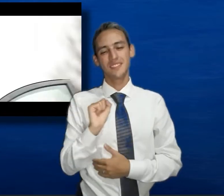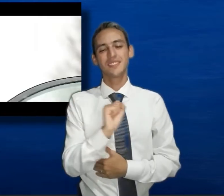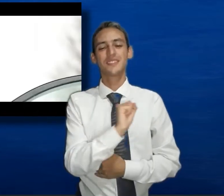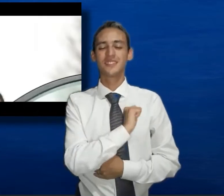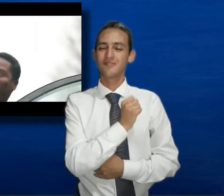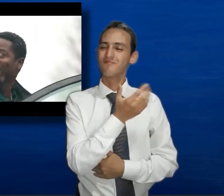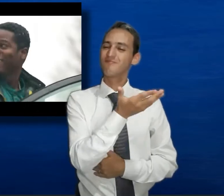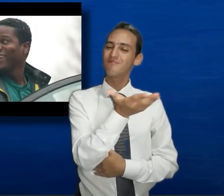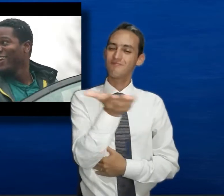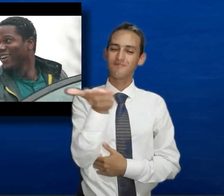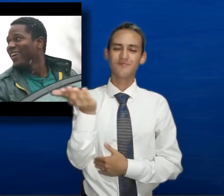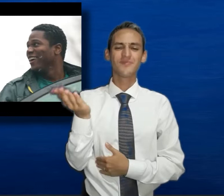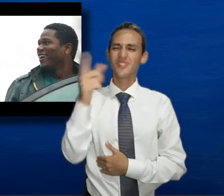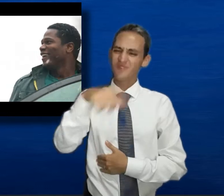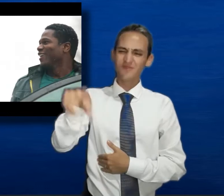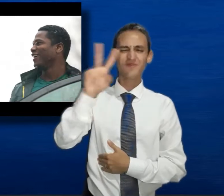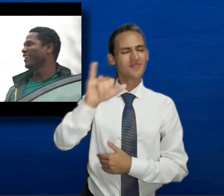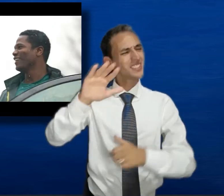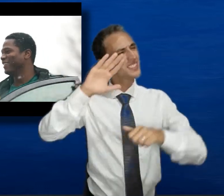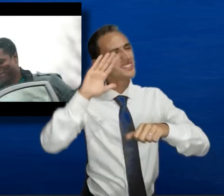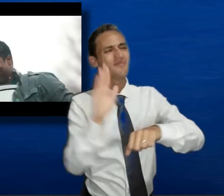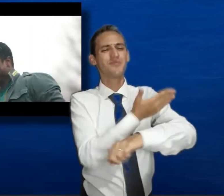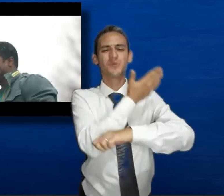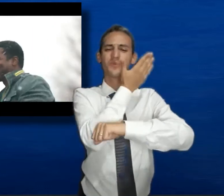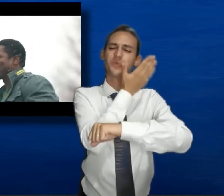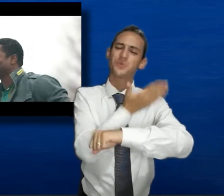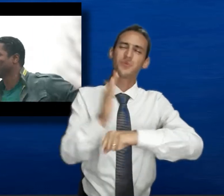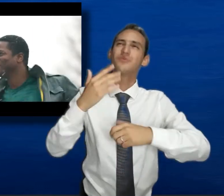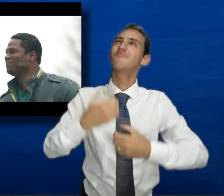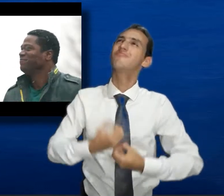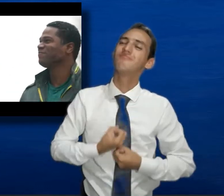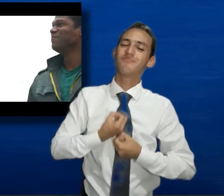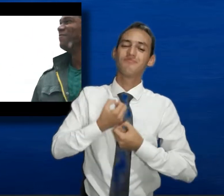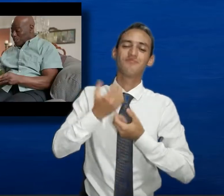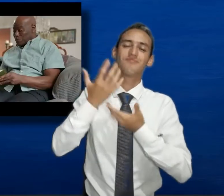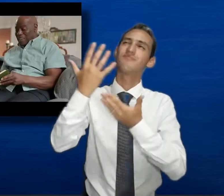the saints will be blessed.